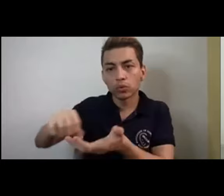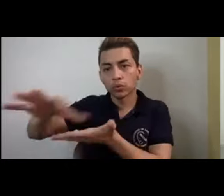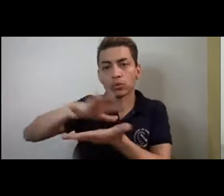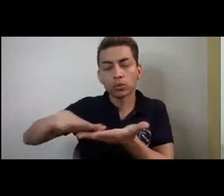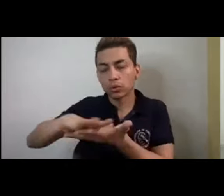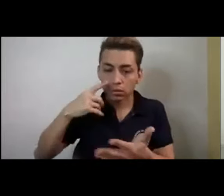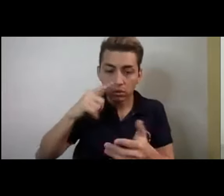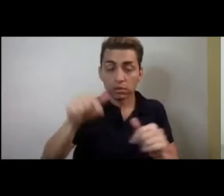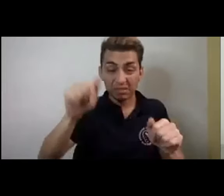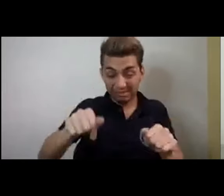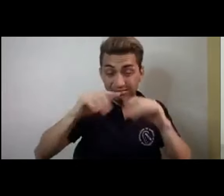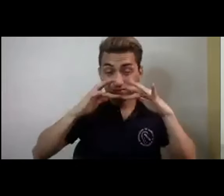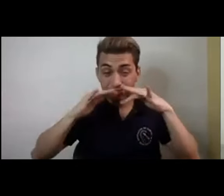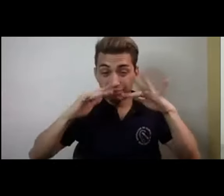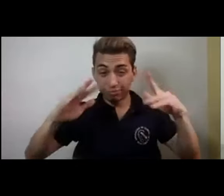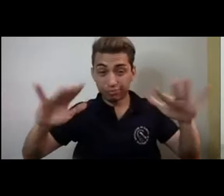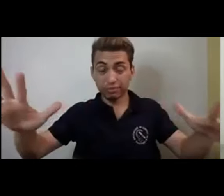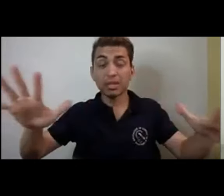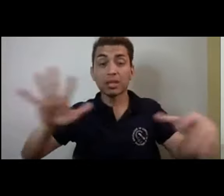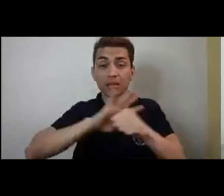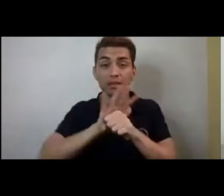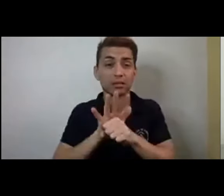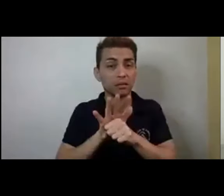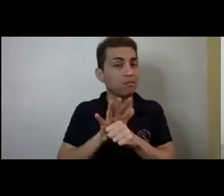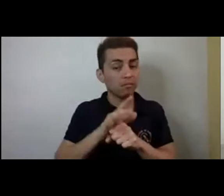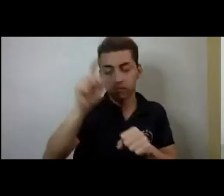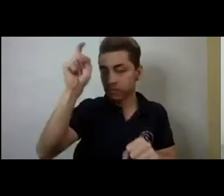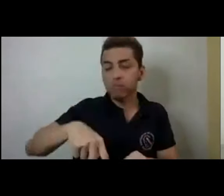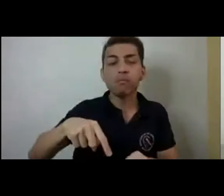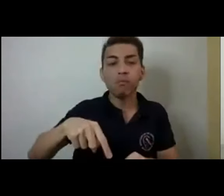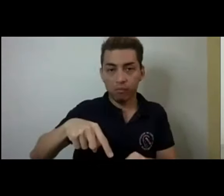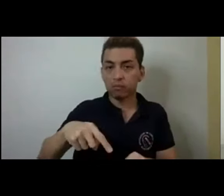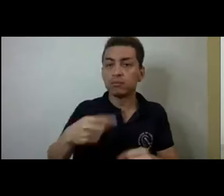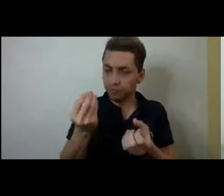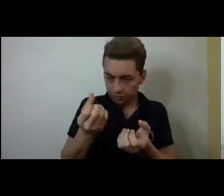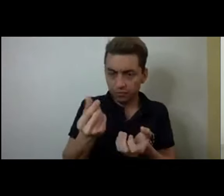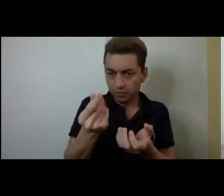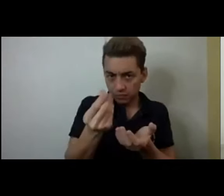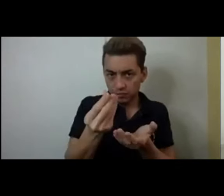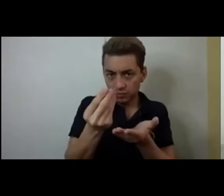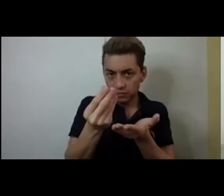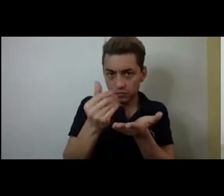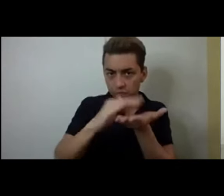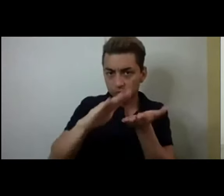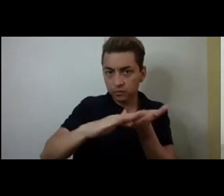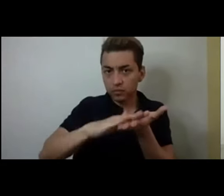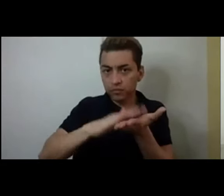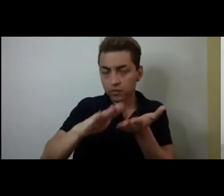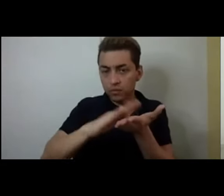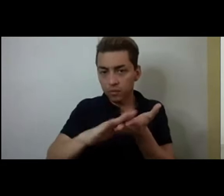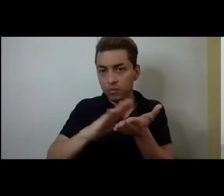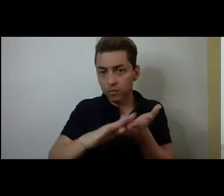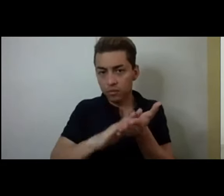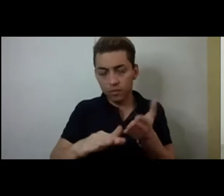context of the pandemic, it is imperative to invest in education systems to get back on track